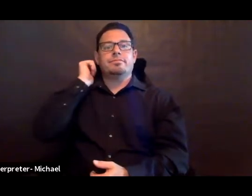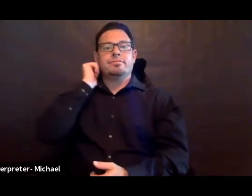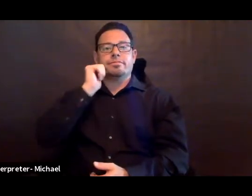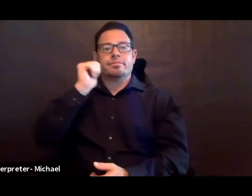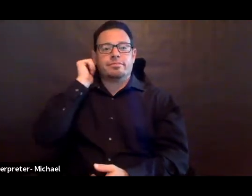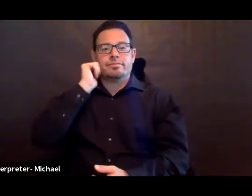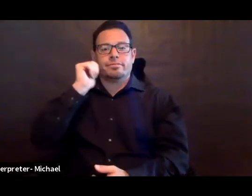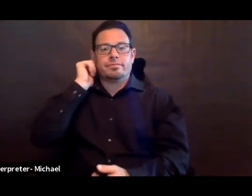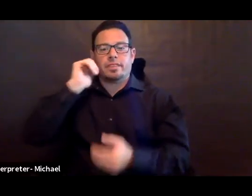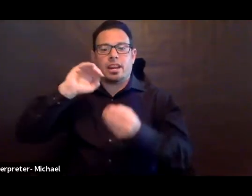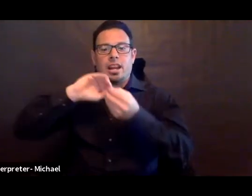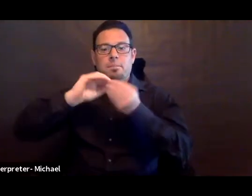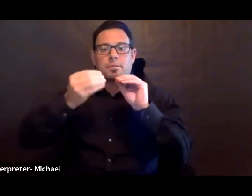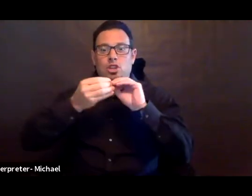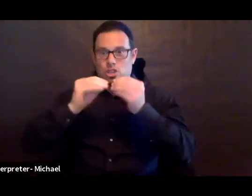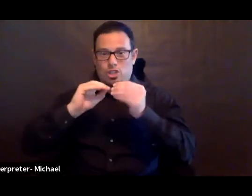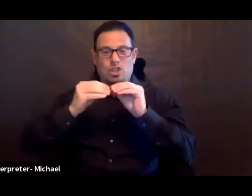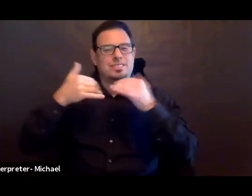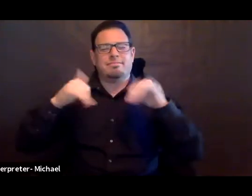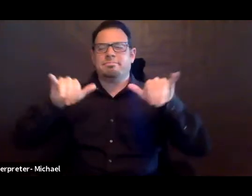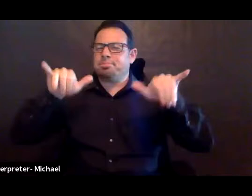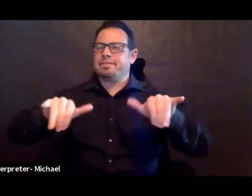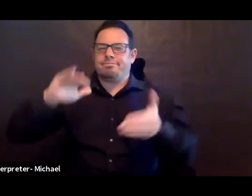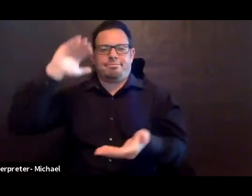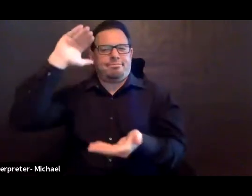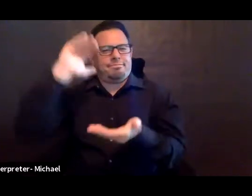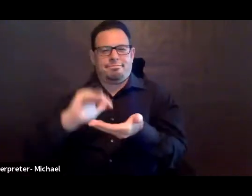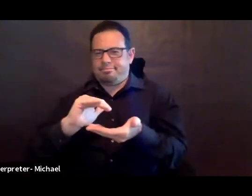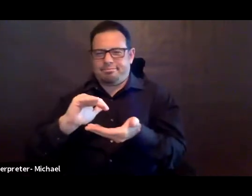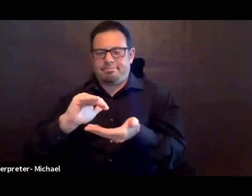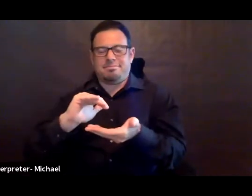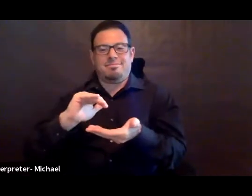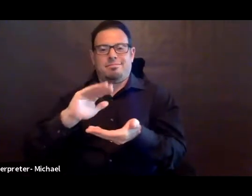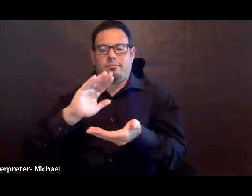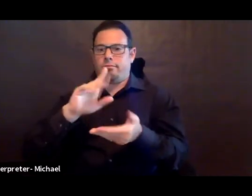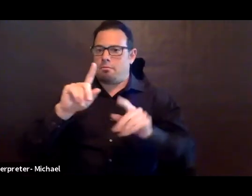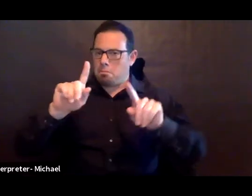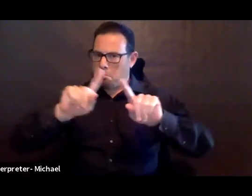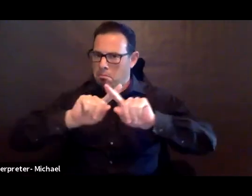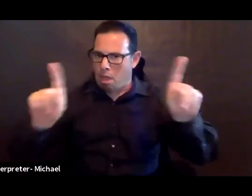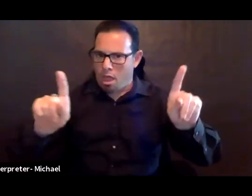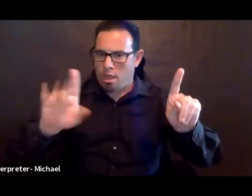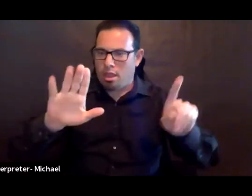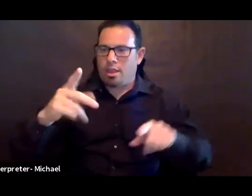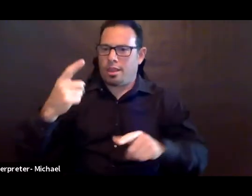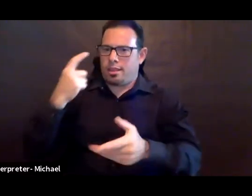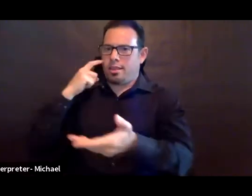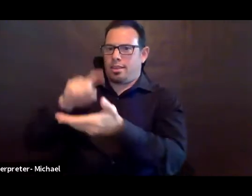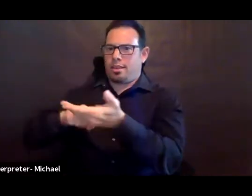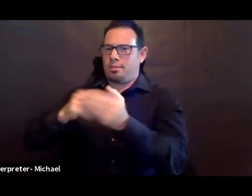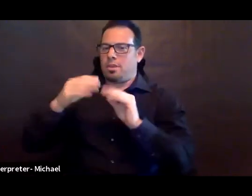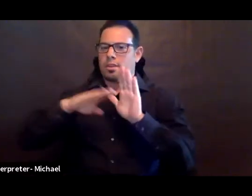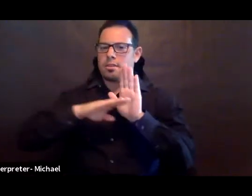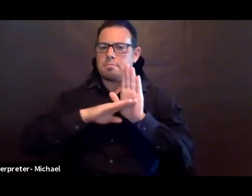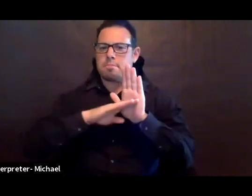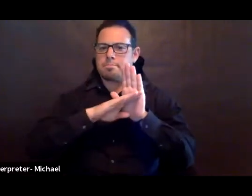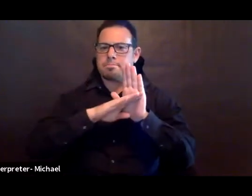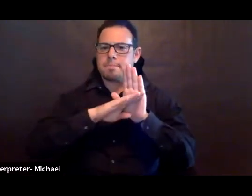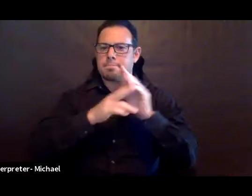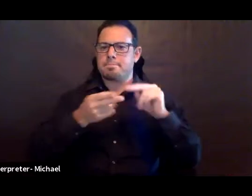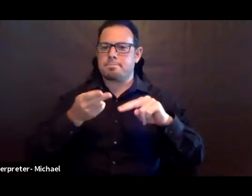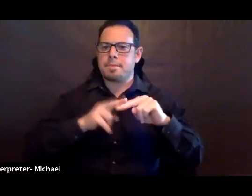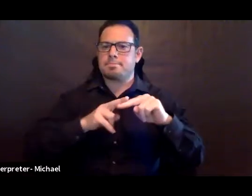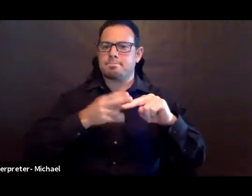cases today, but I'll remind you that due to some changes in our reporting schedule, where we're no longer reporting